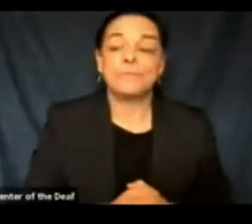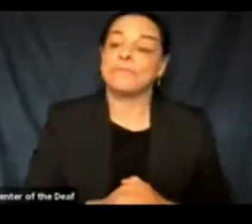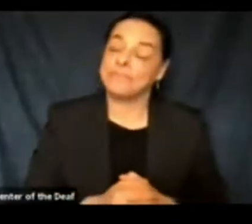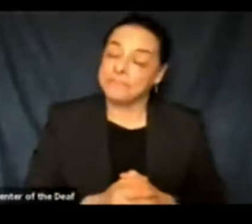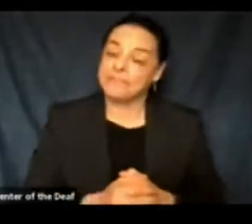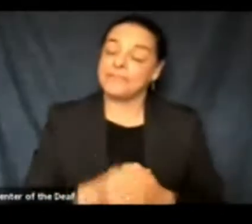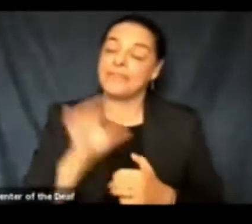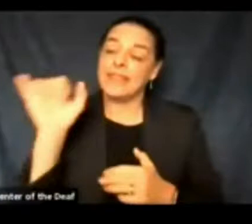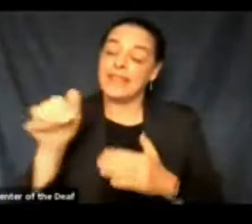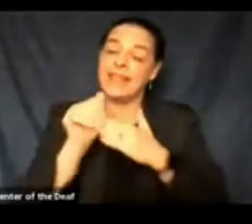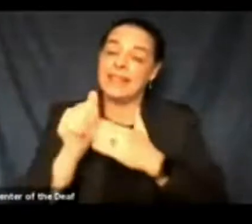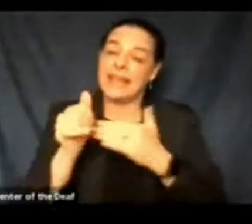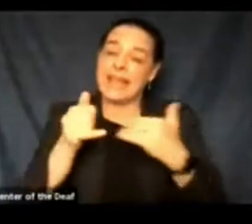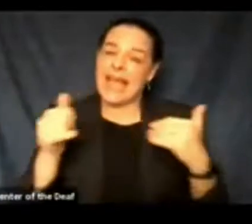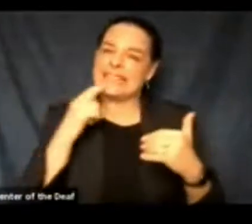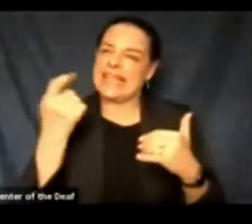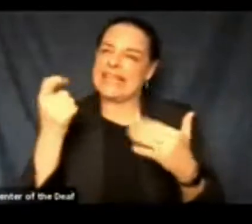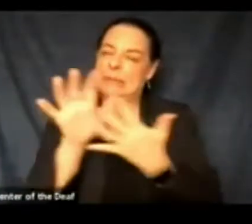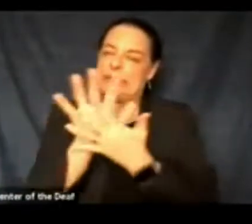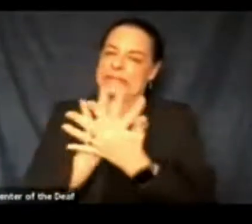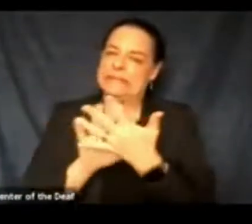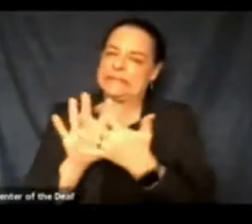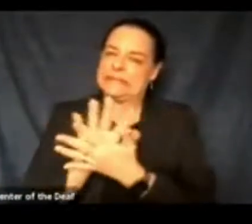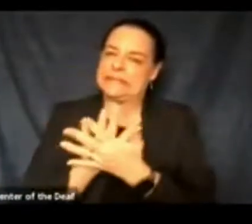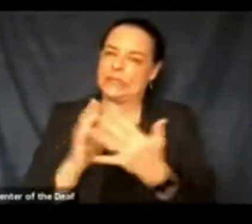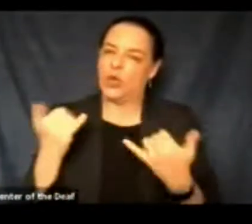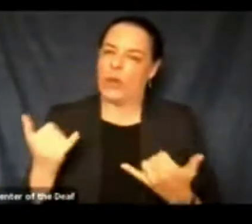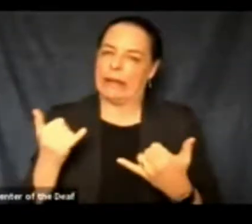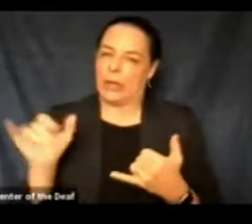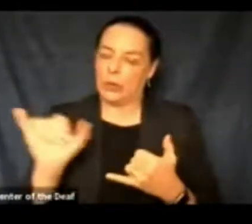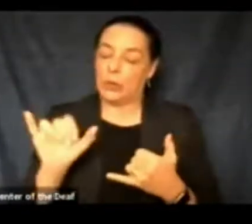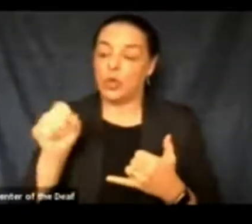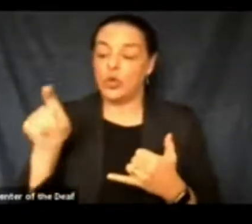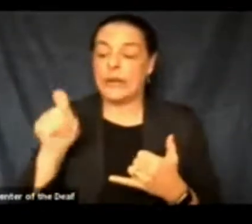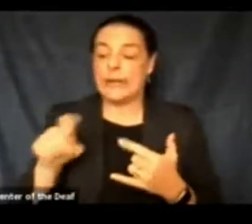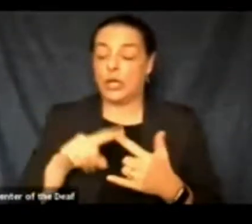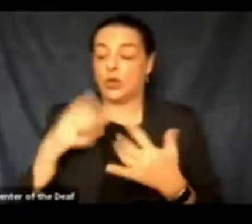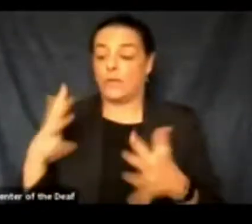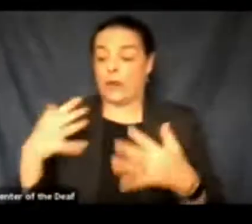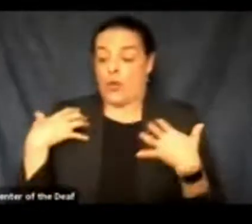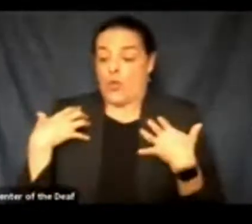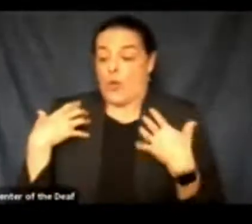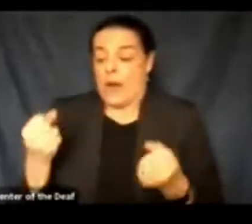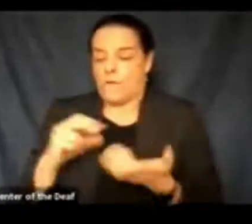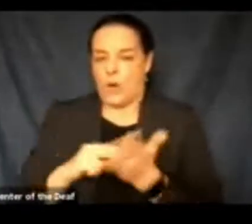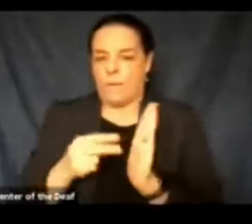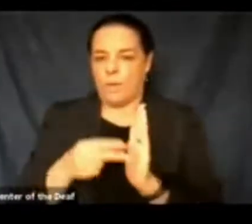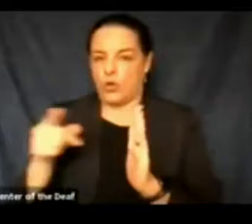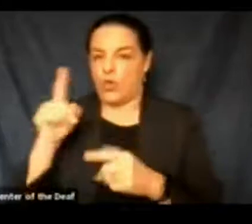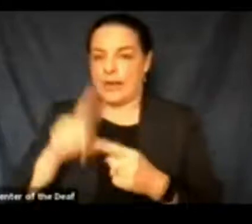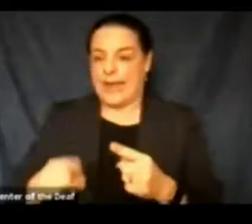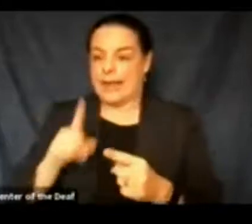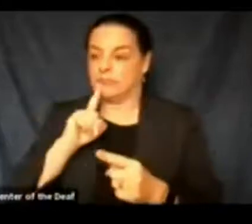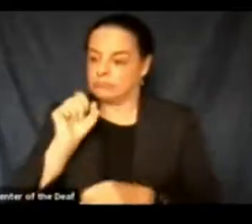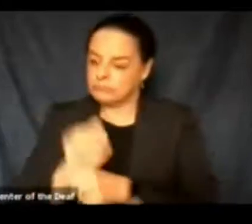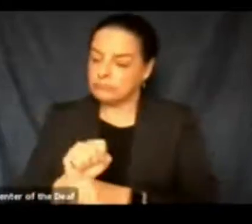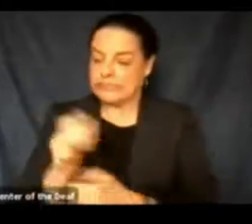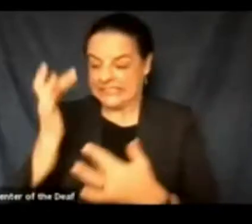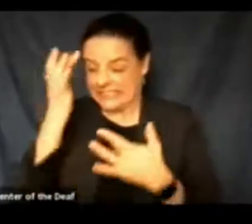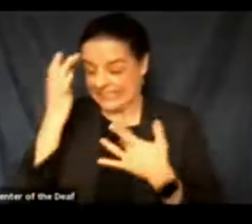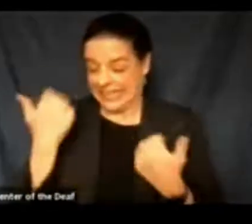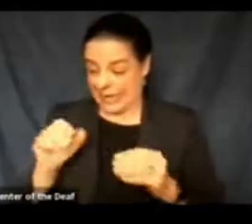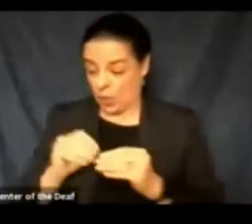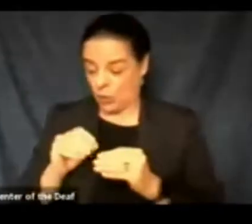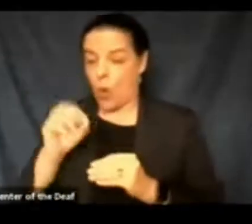That guidance is a little bit of a gray area guidance as well. So you need to be recovered, meaning that you cannot be actively ill anymore out of your